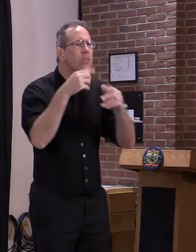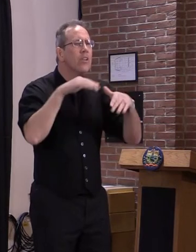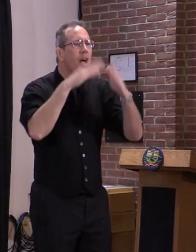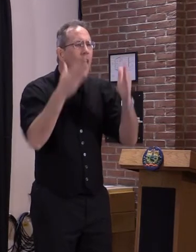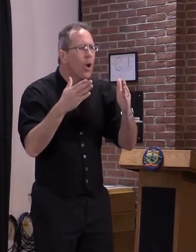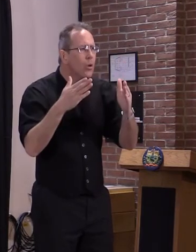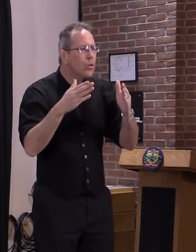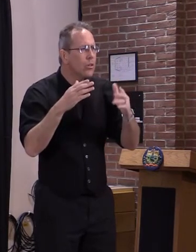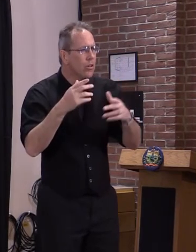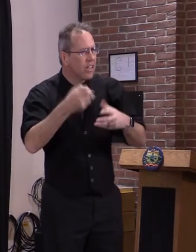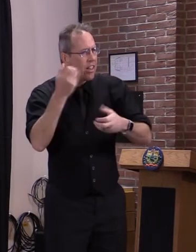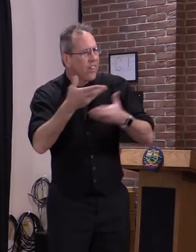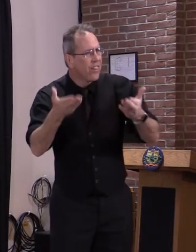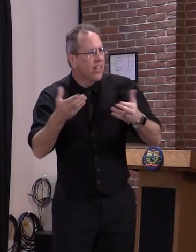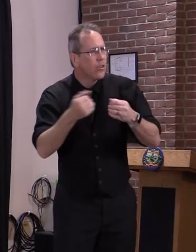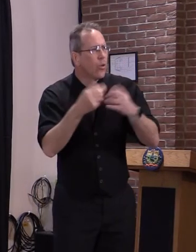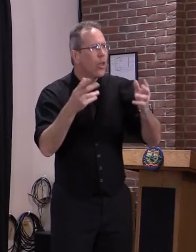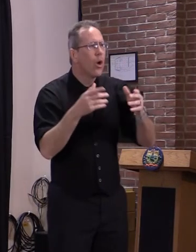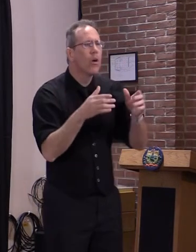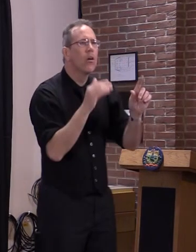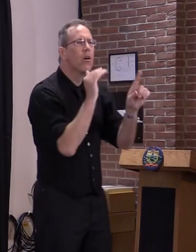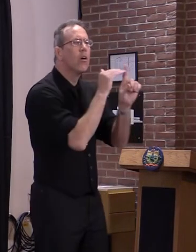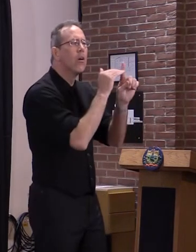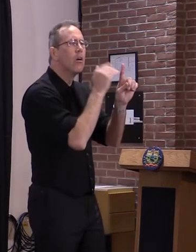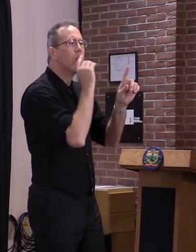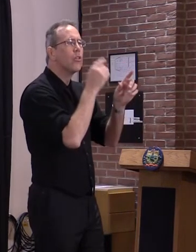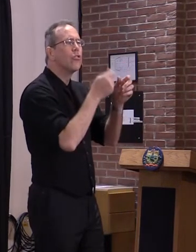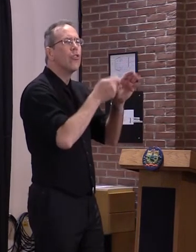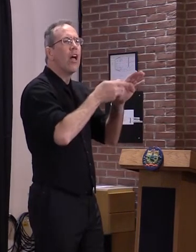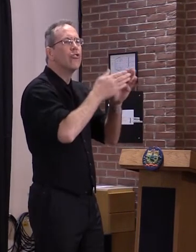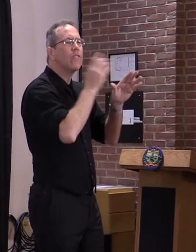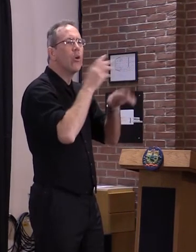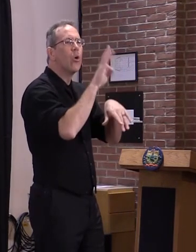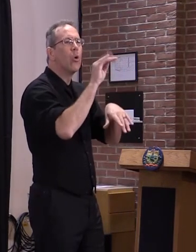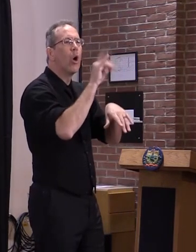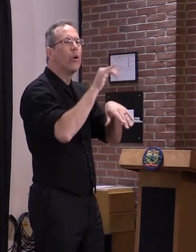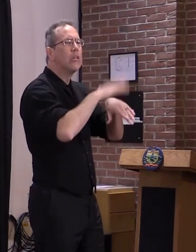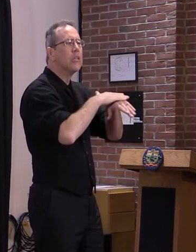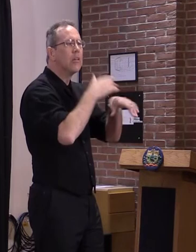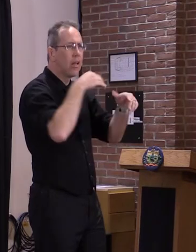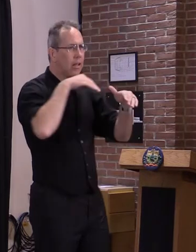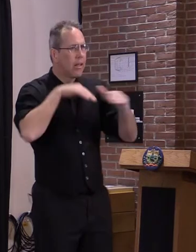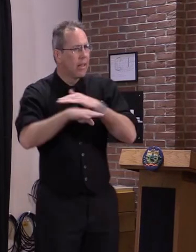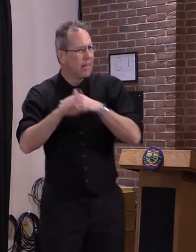before a judge. And he said, I'm going to quote, "It's a precedent setting